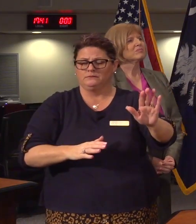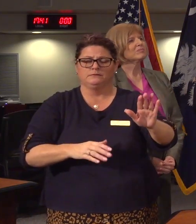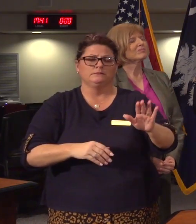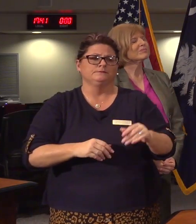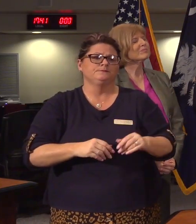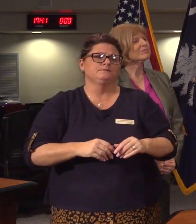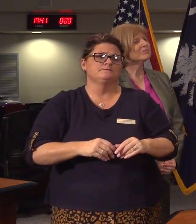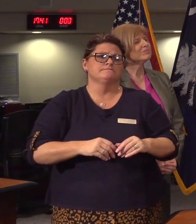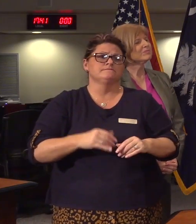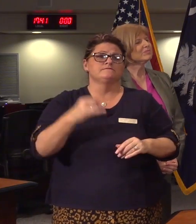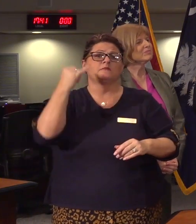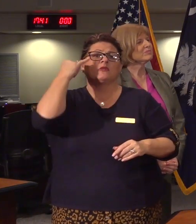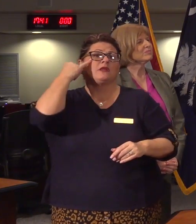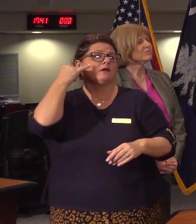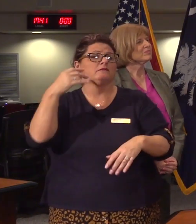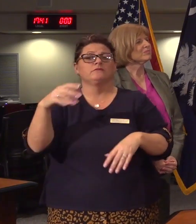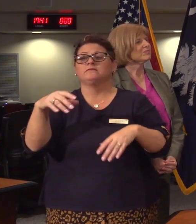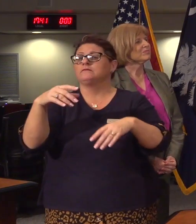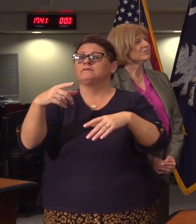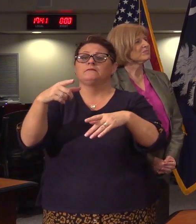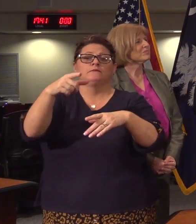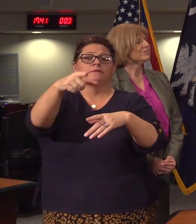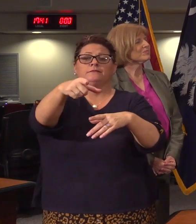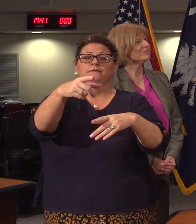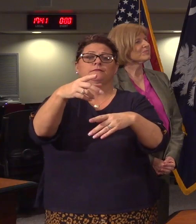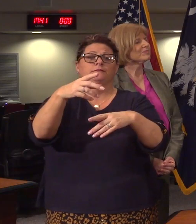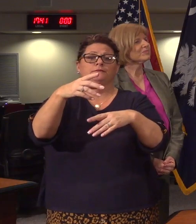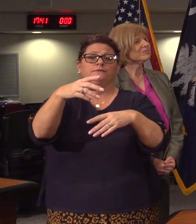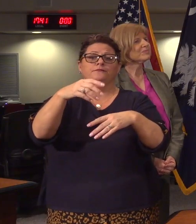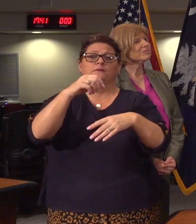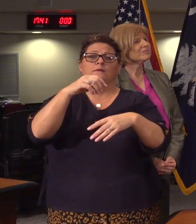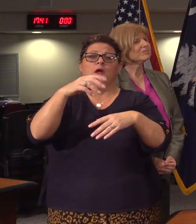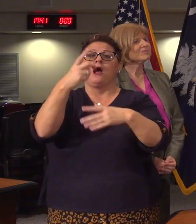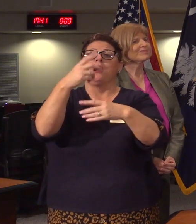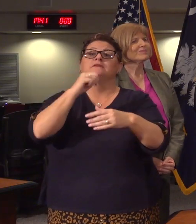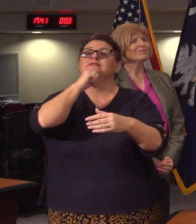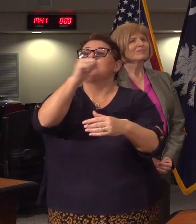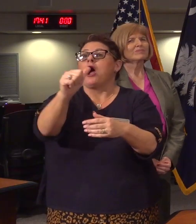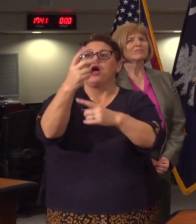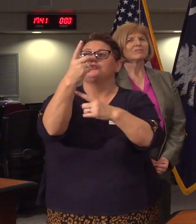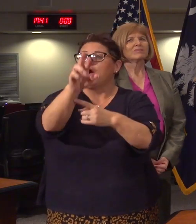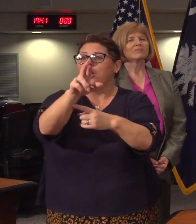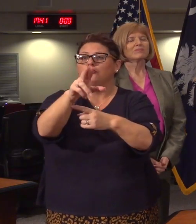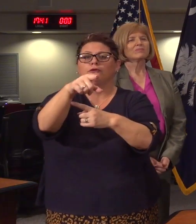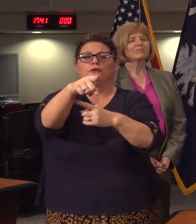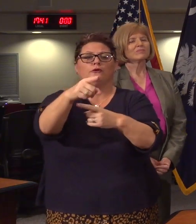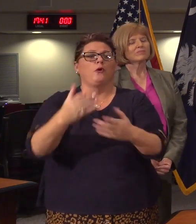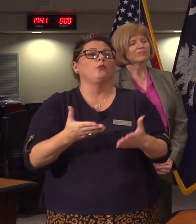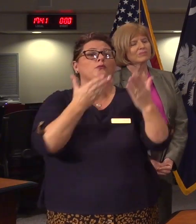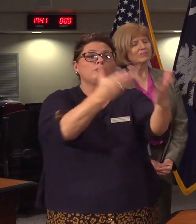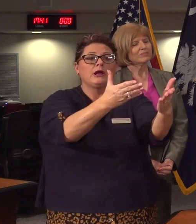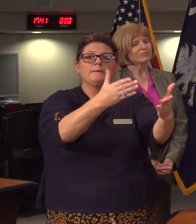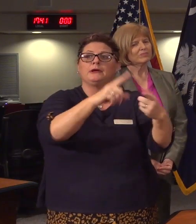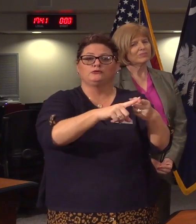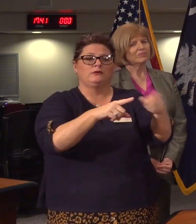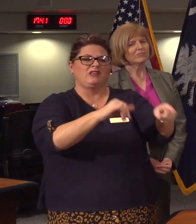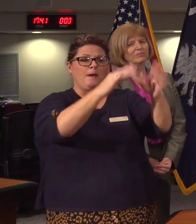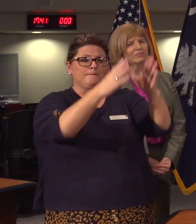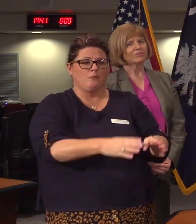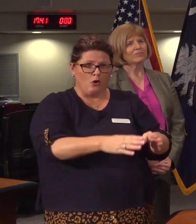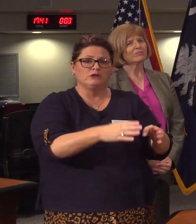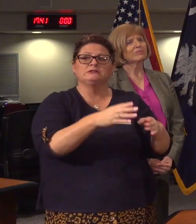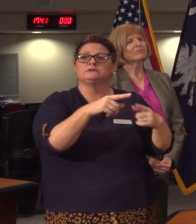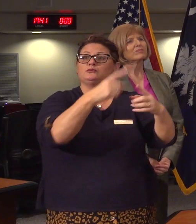And if non-healthcare professionals are making recommendations about the indications for testing, we ask people to pay attention to